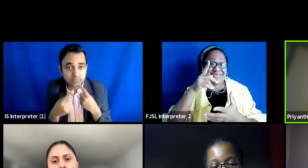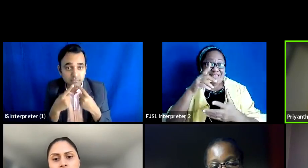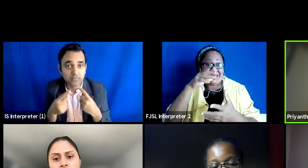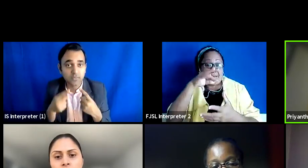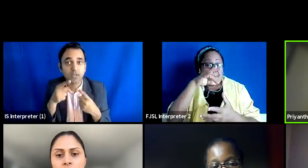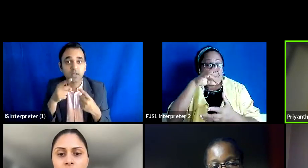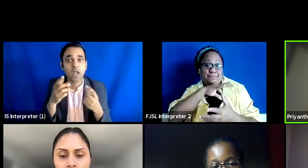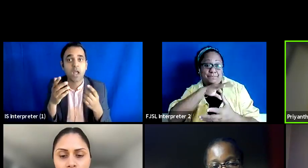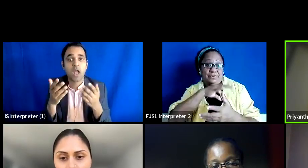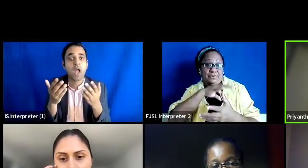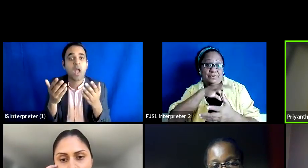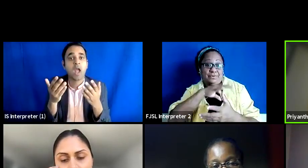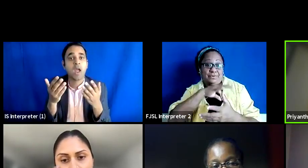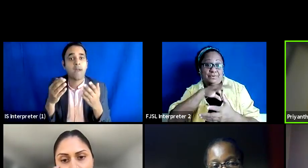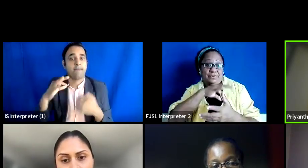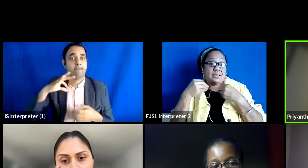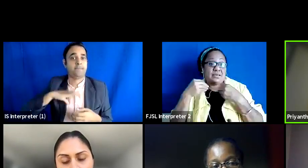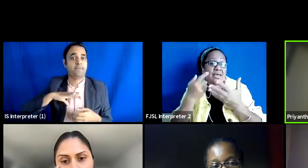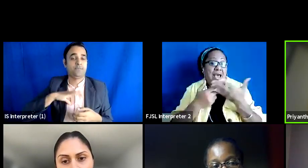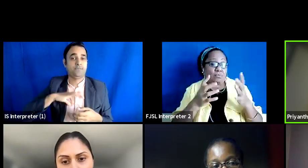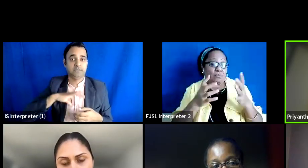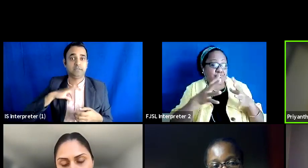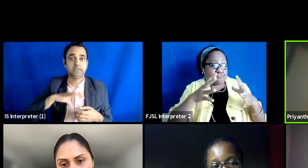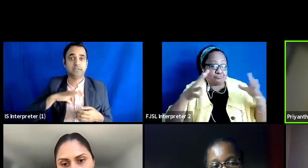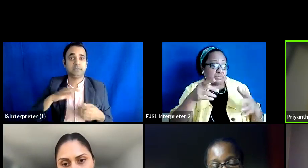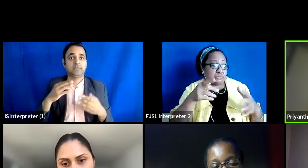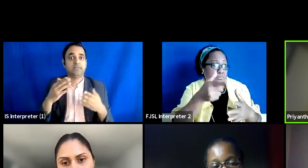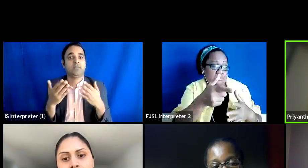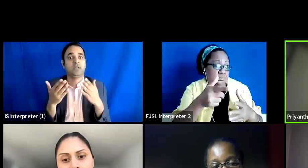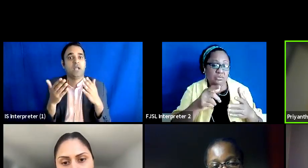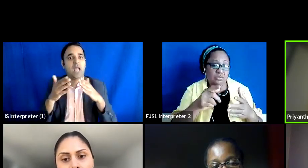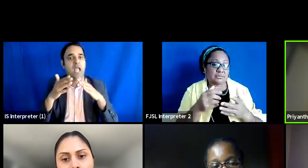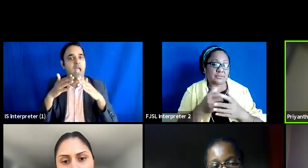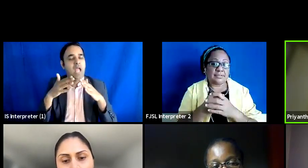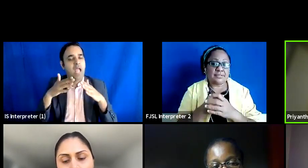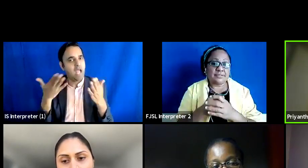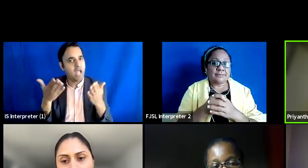it, how do you see it in your work in the region?